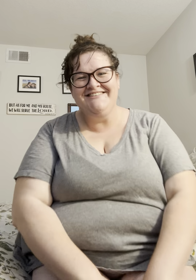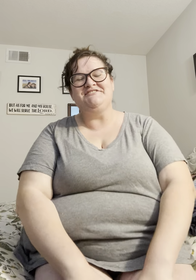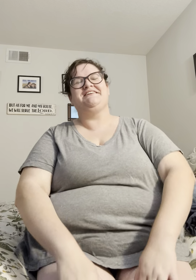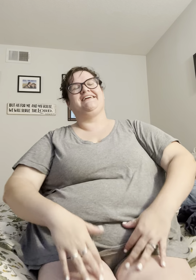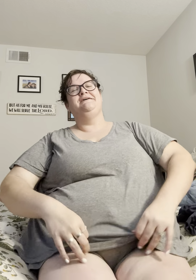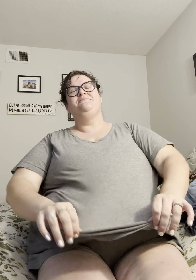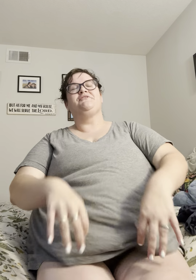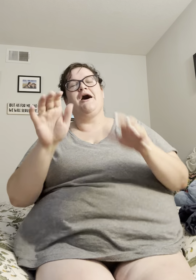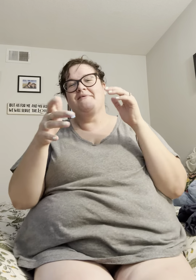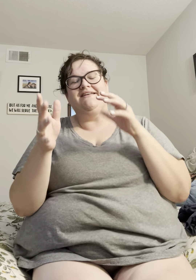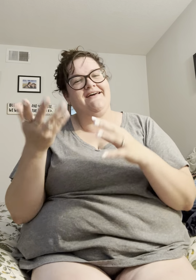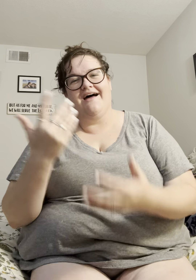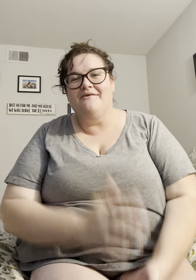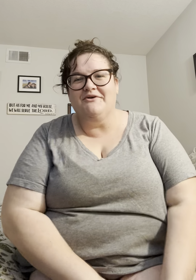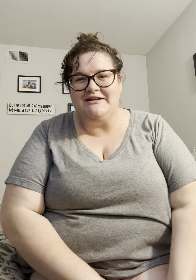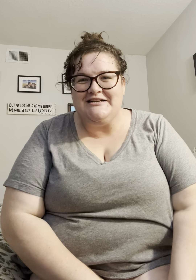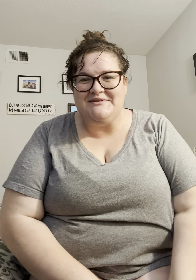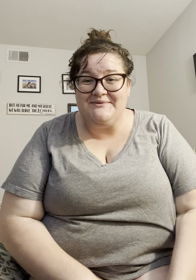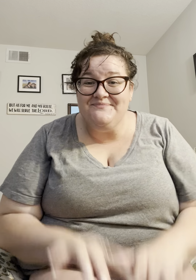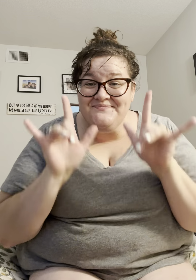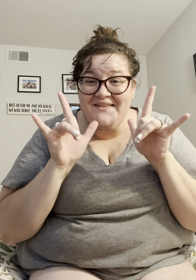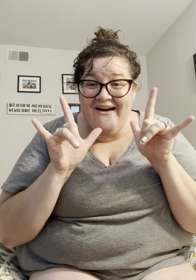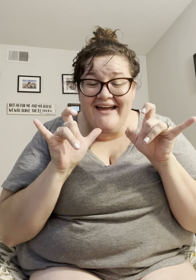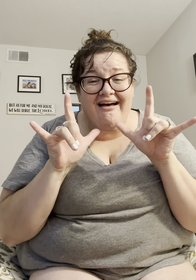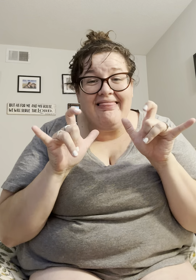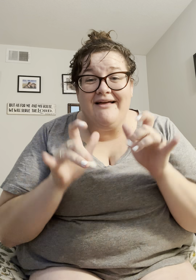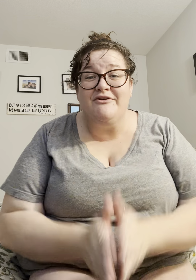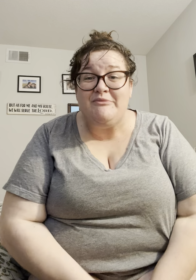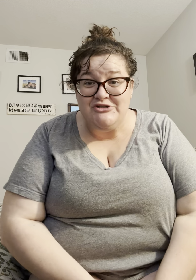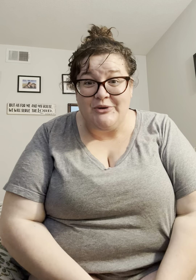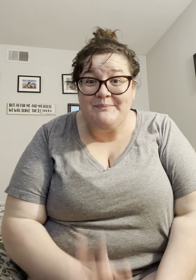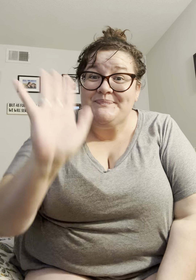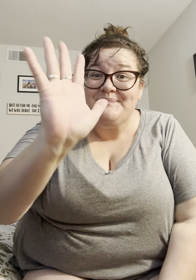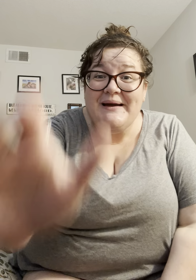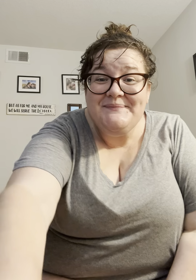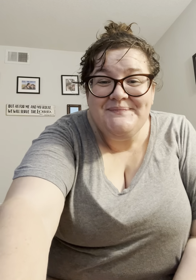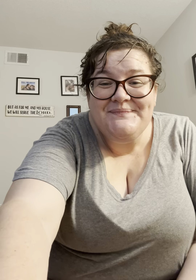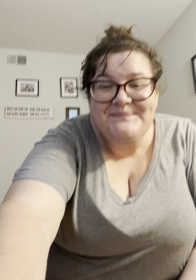kidding. Comment and I will get in touch with you. All right, I love you mucho.